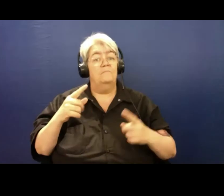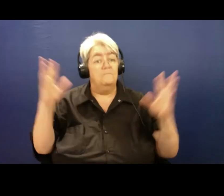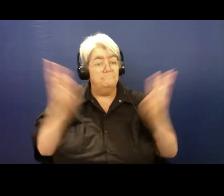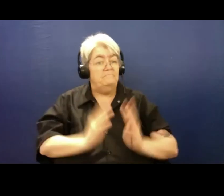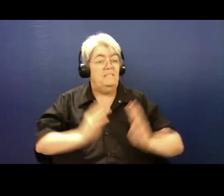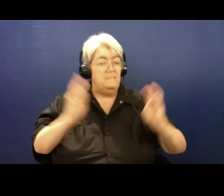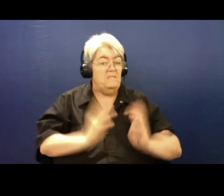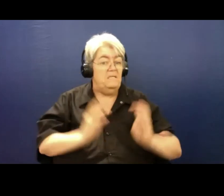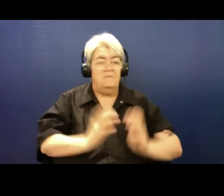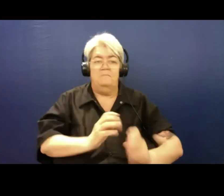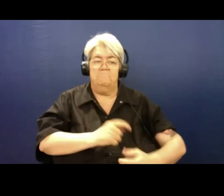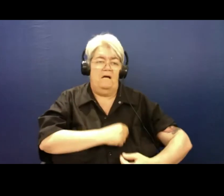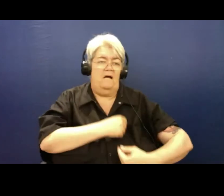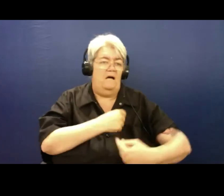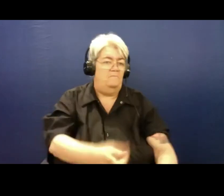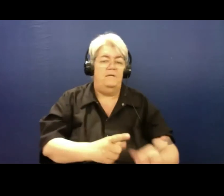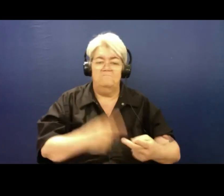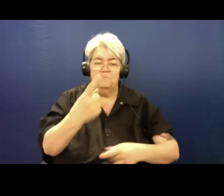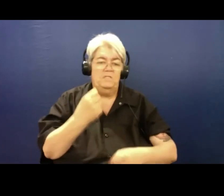oh gosh, a year or so.